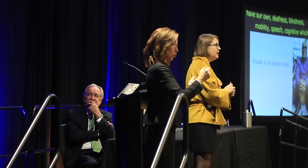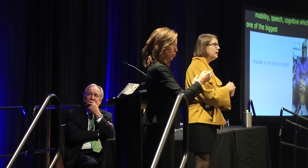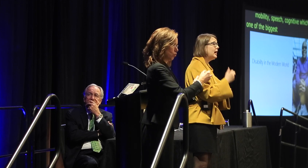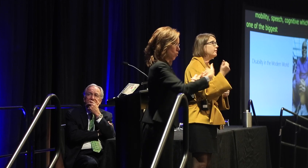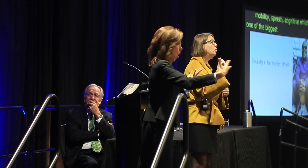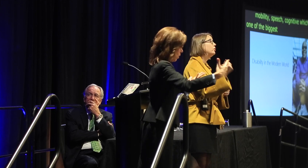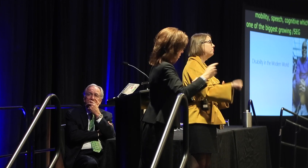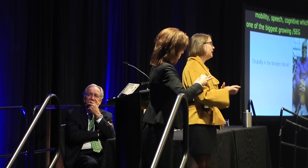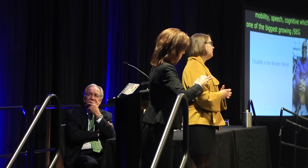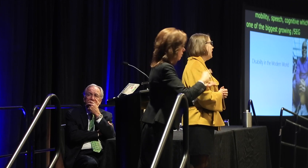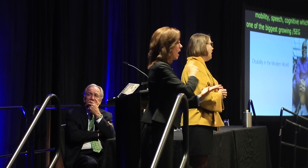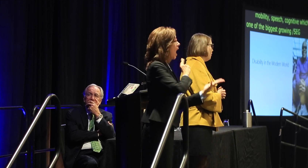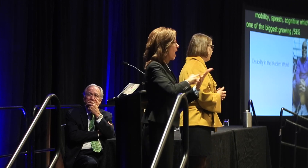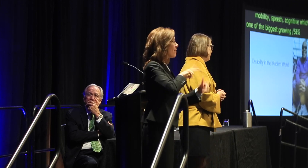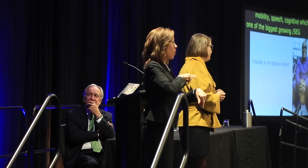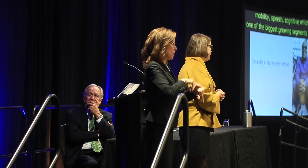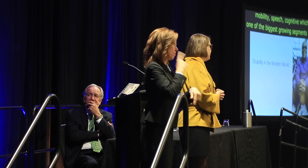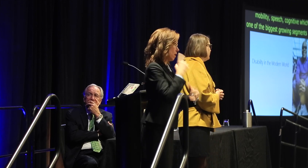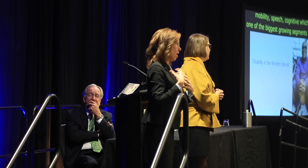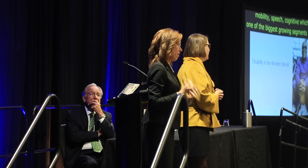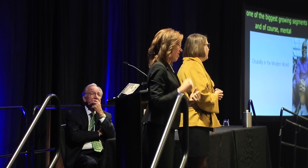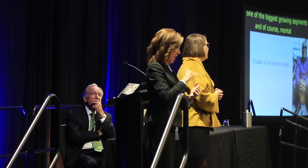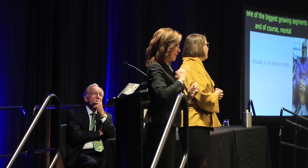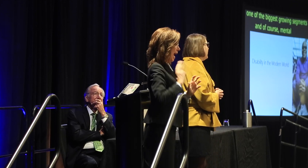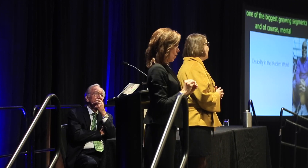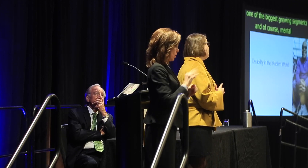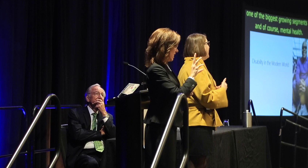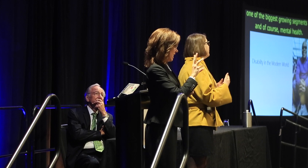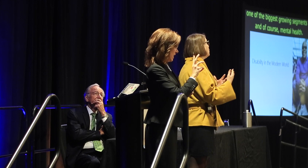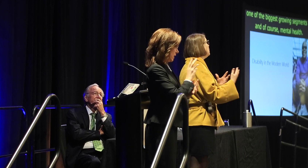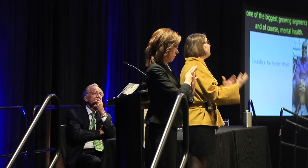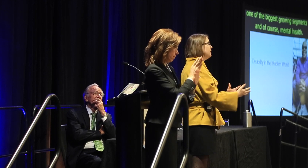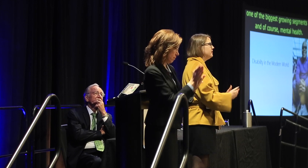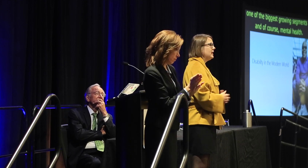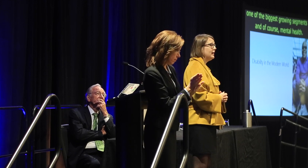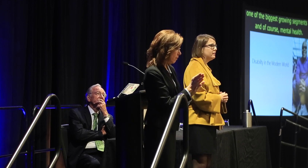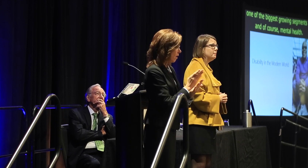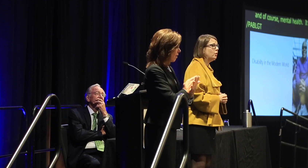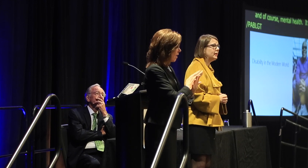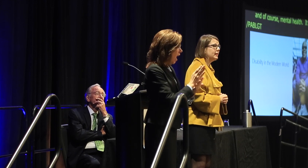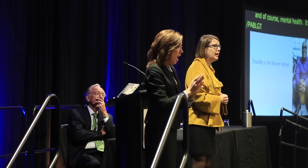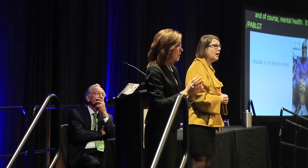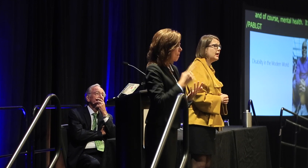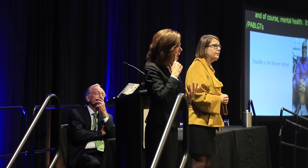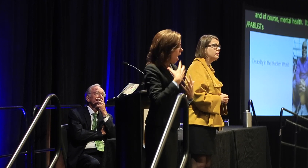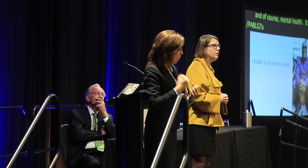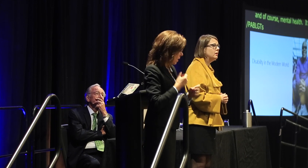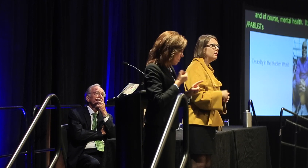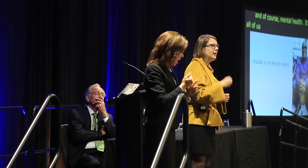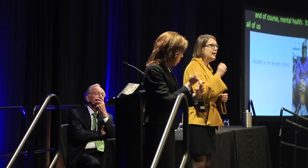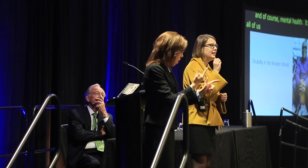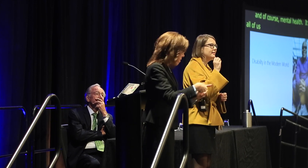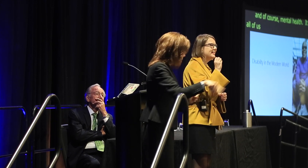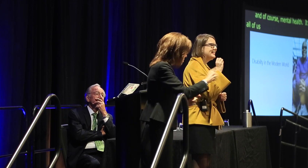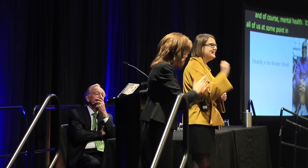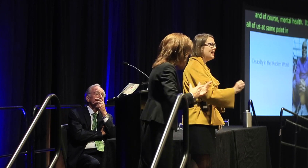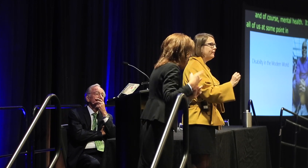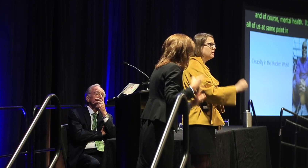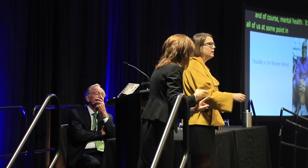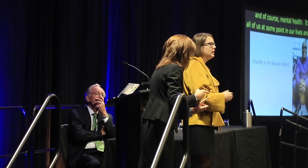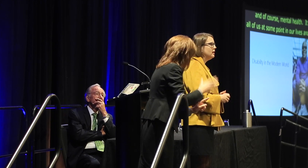segments, and of course mental health. It impacts all of us at some point in our lives, and